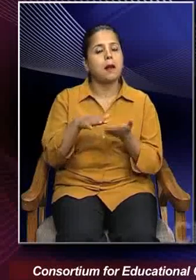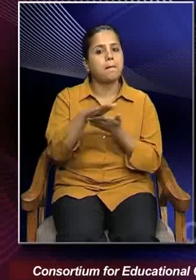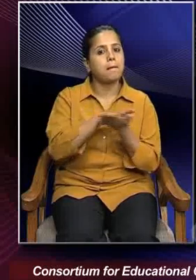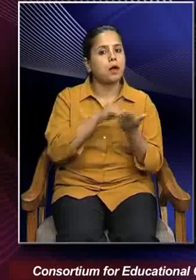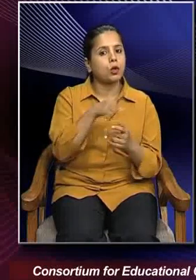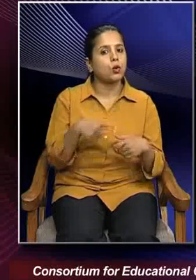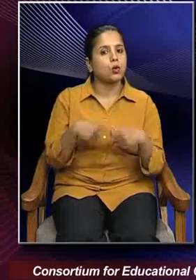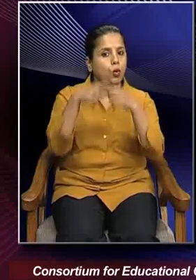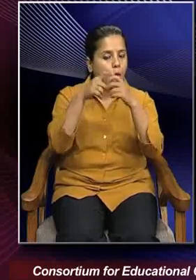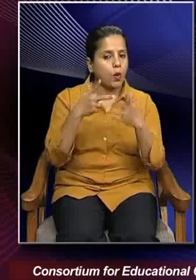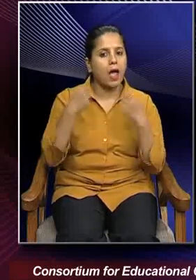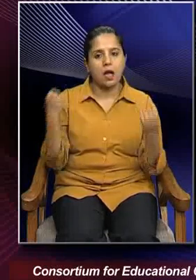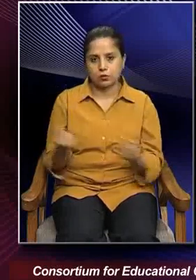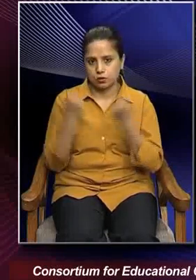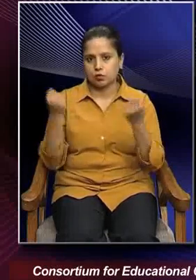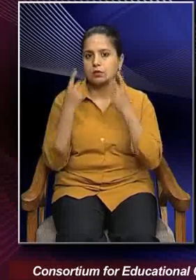qualities and actions,